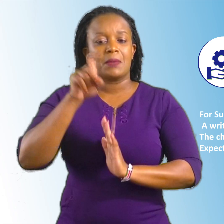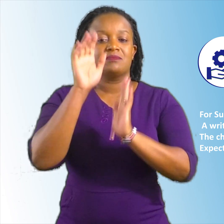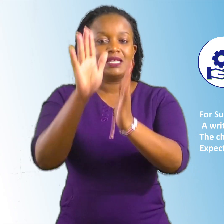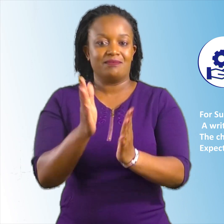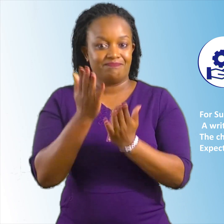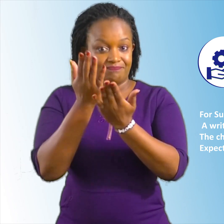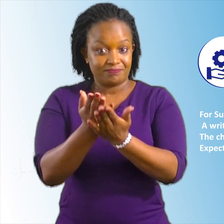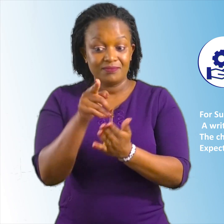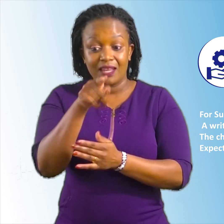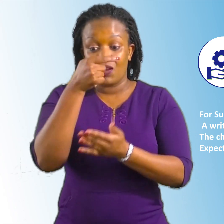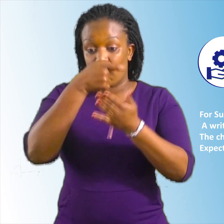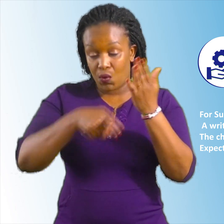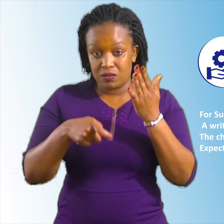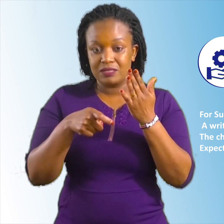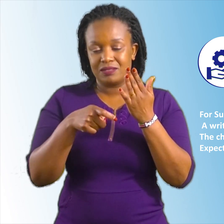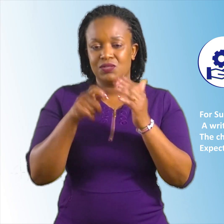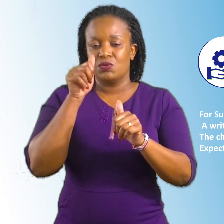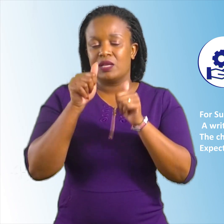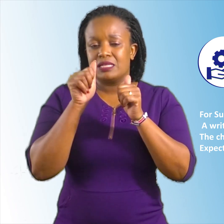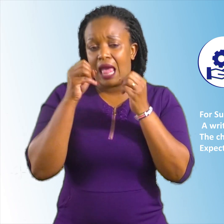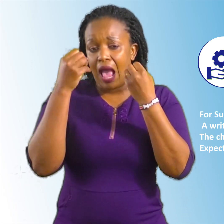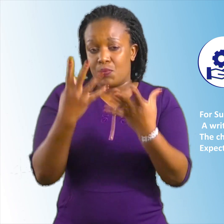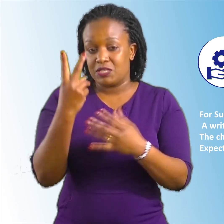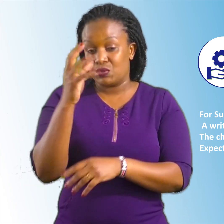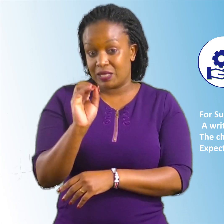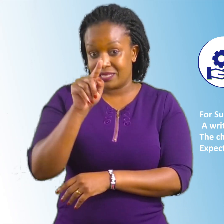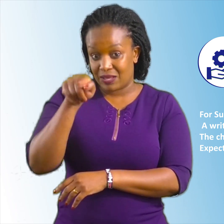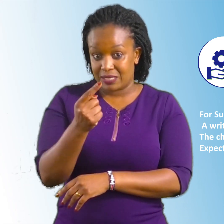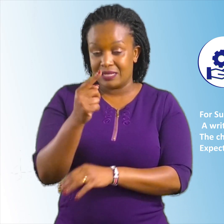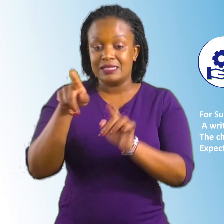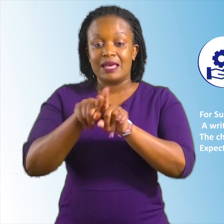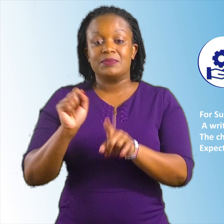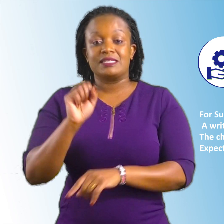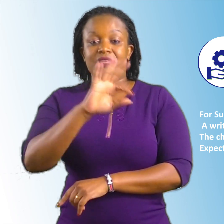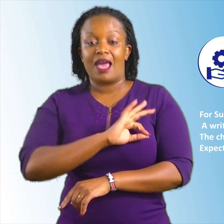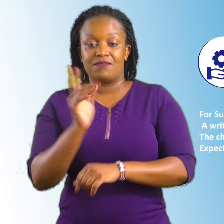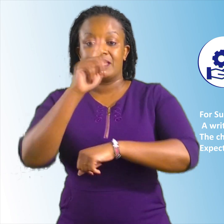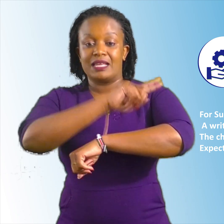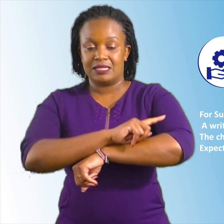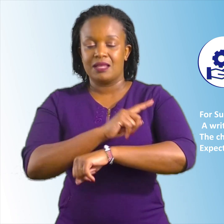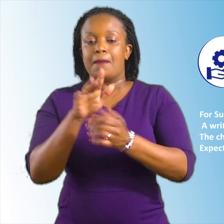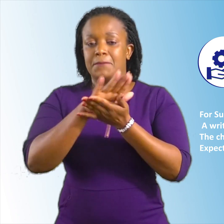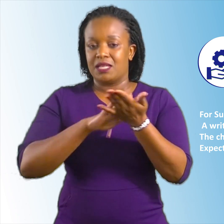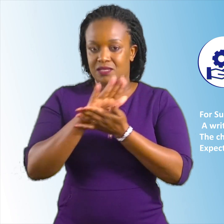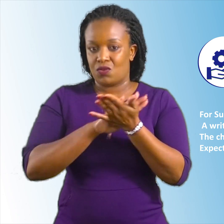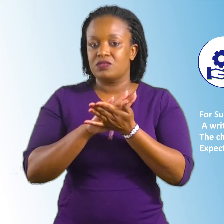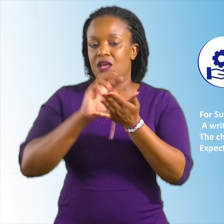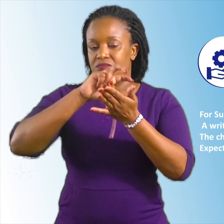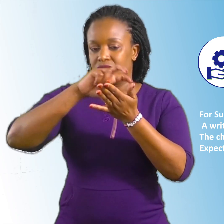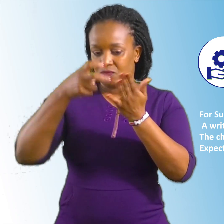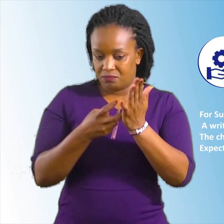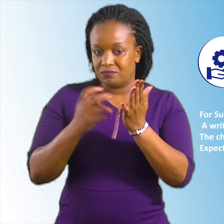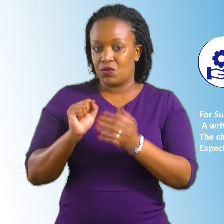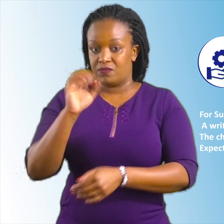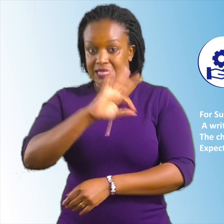submitted. The charges associated are 20,000 plus staff days based on our contracted consultancy day